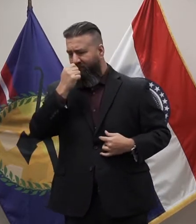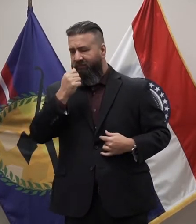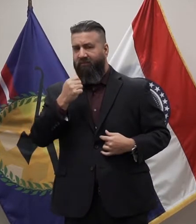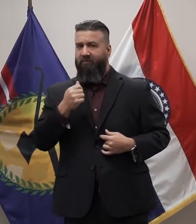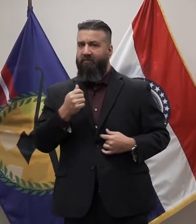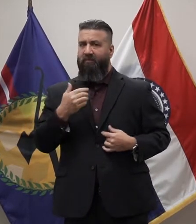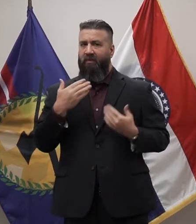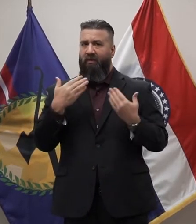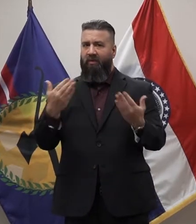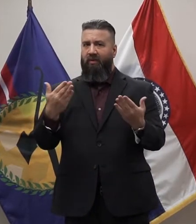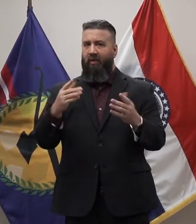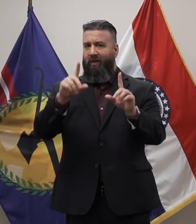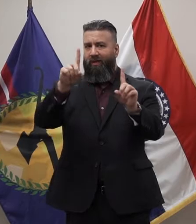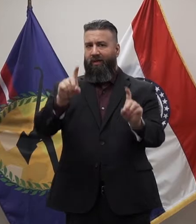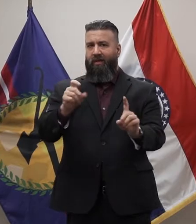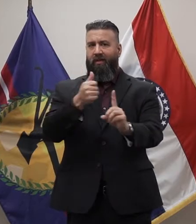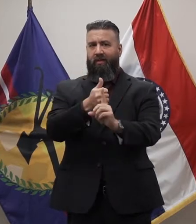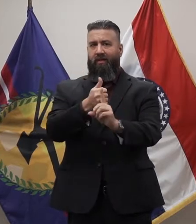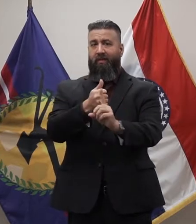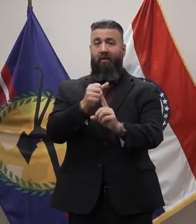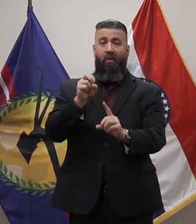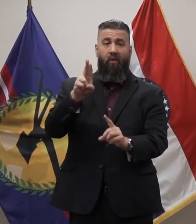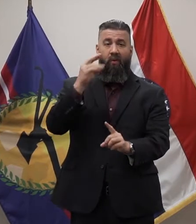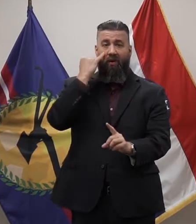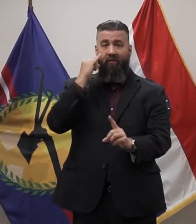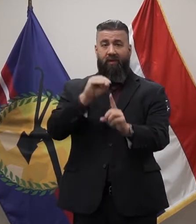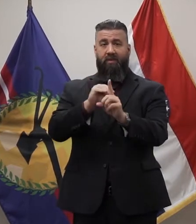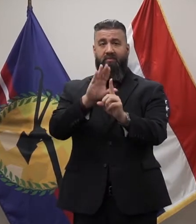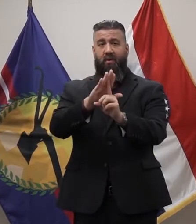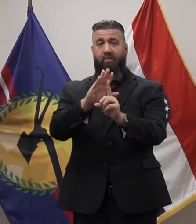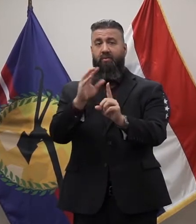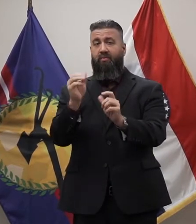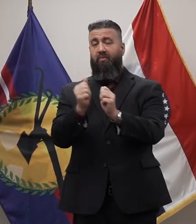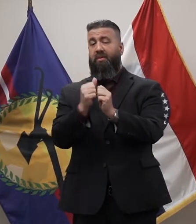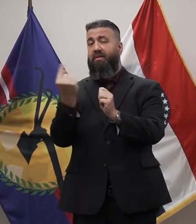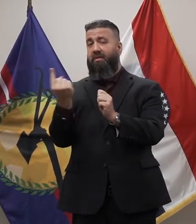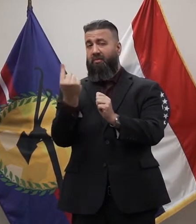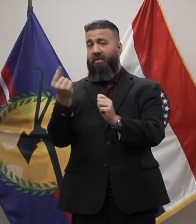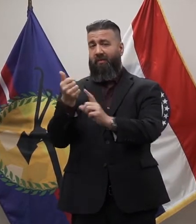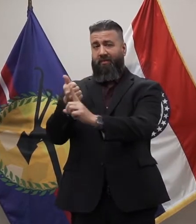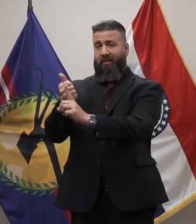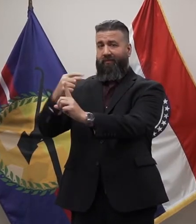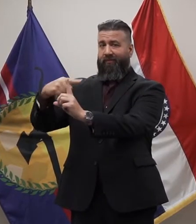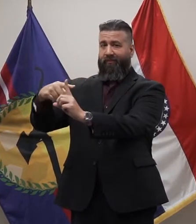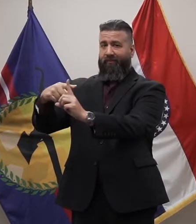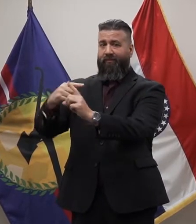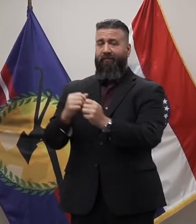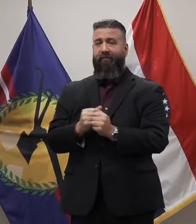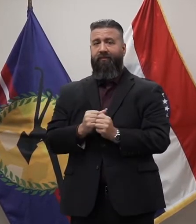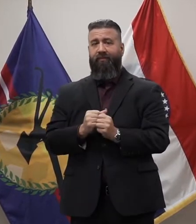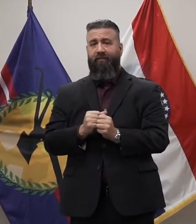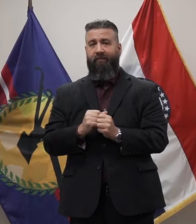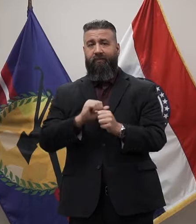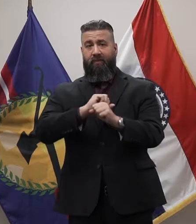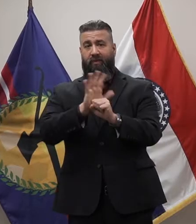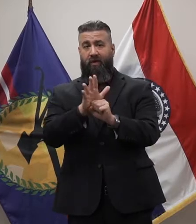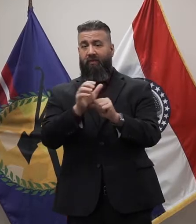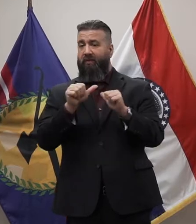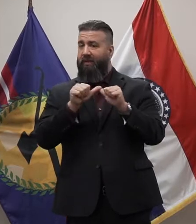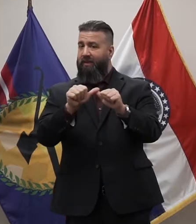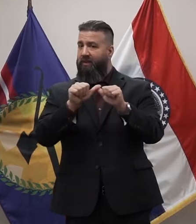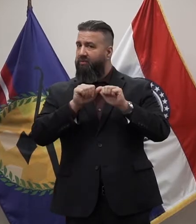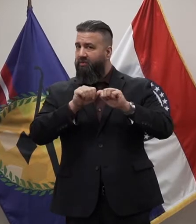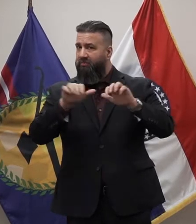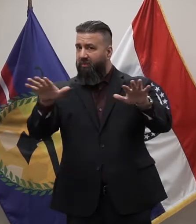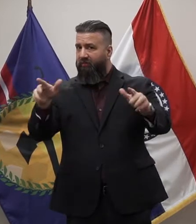close contact of someone with COVID. COVID continues to spread quickly through the community. We